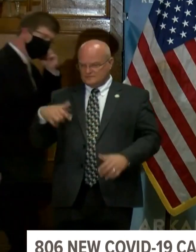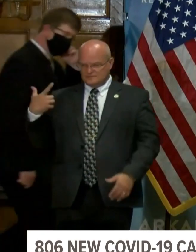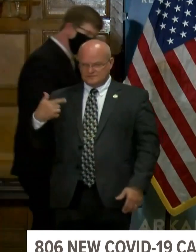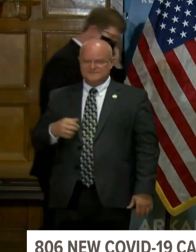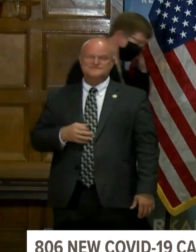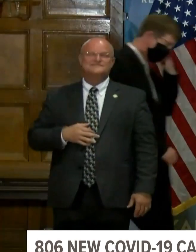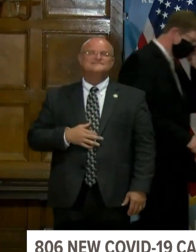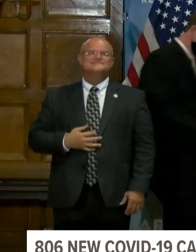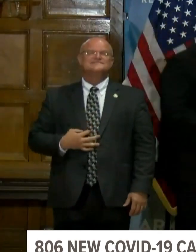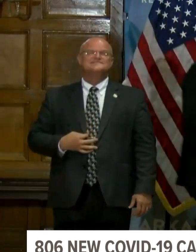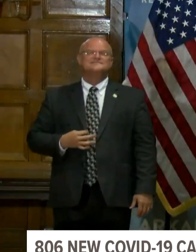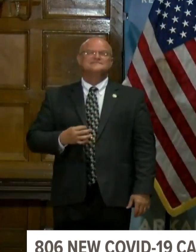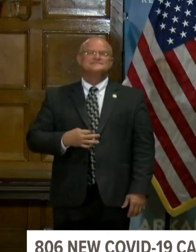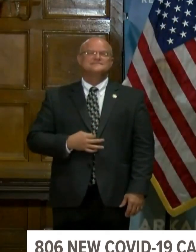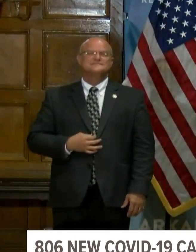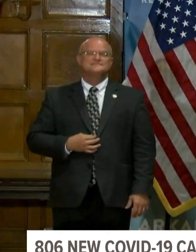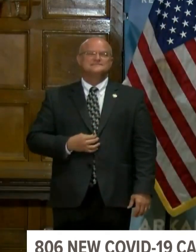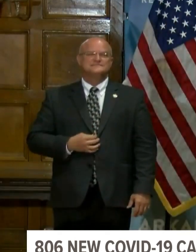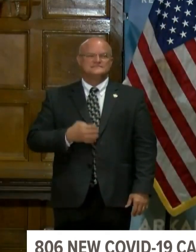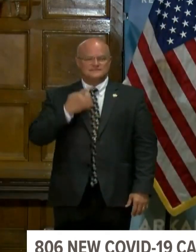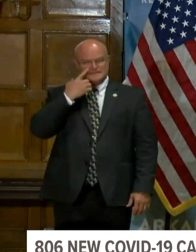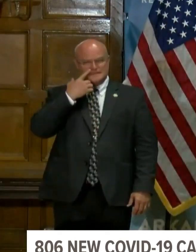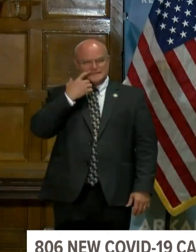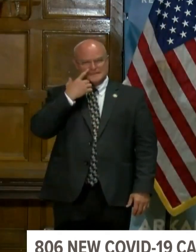take those.